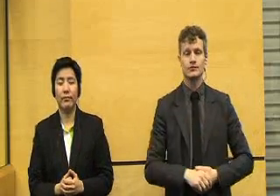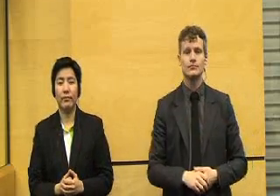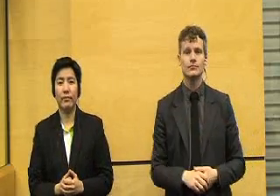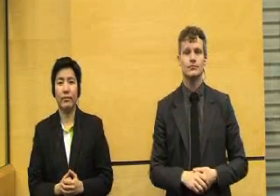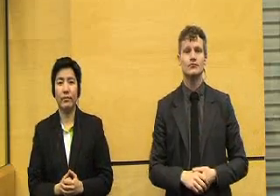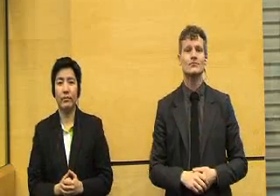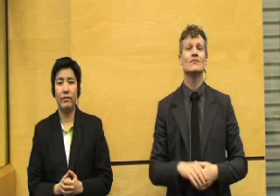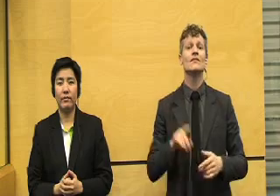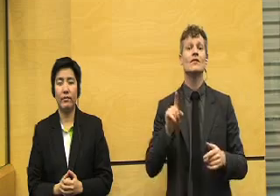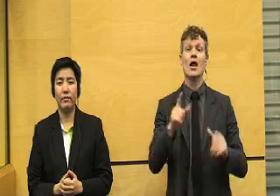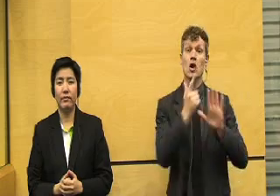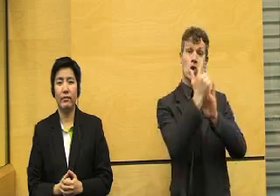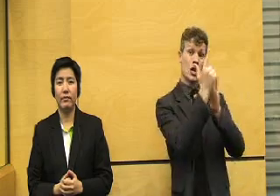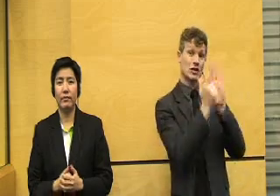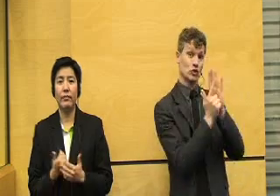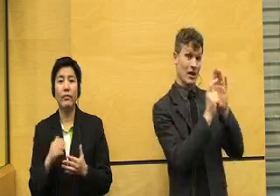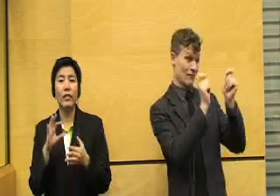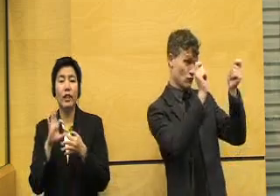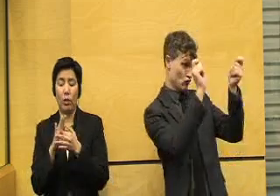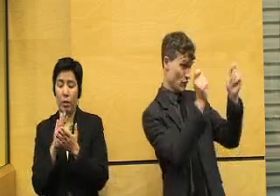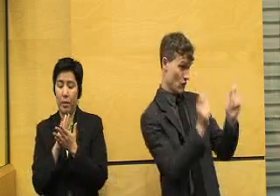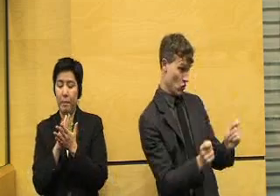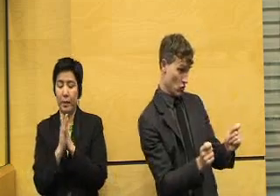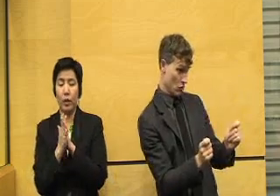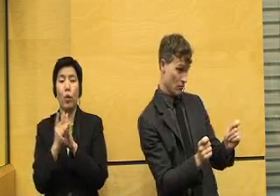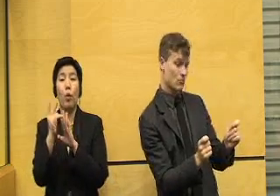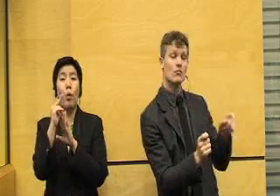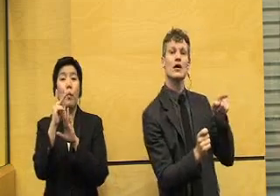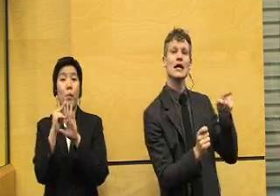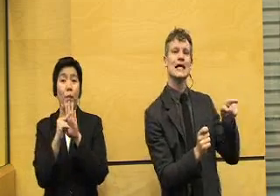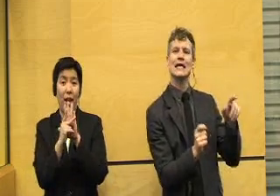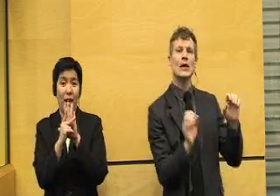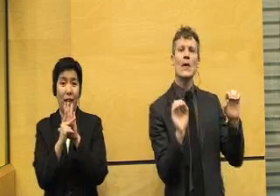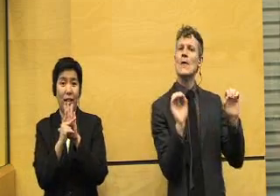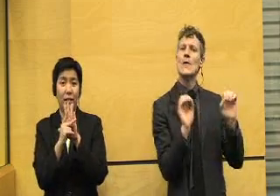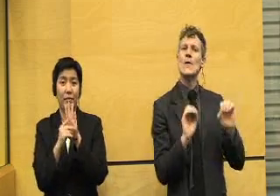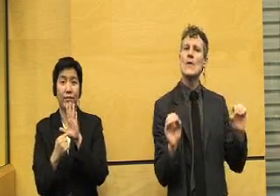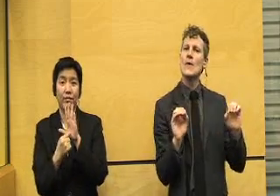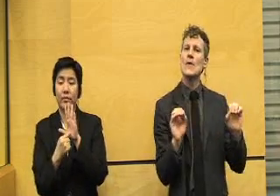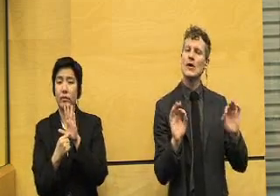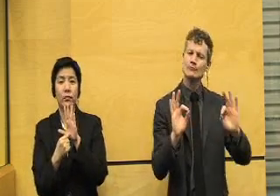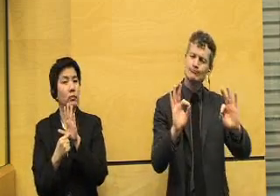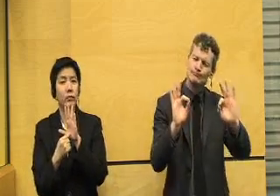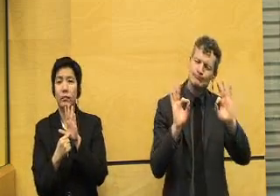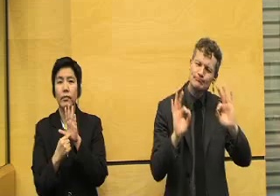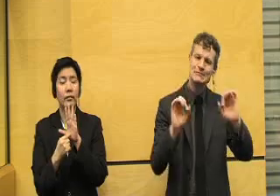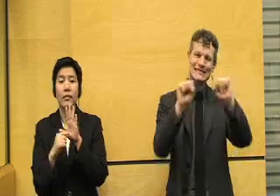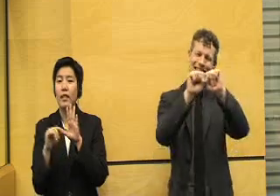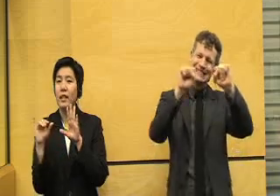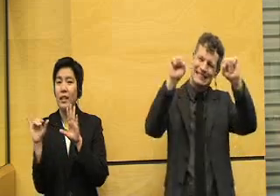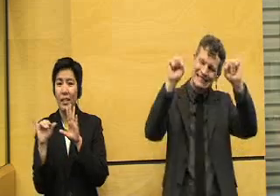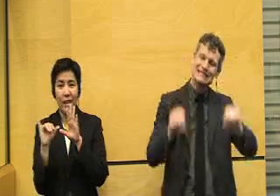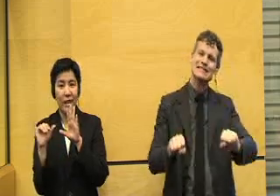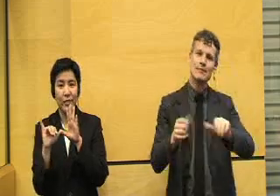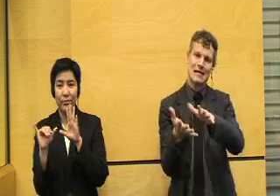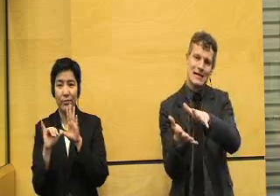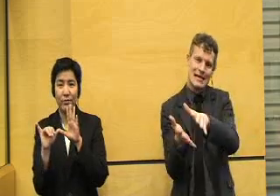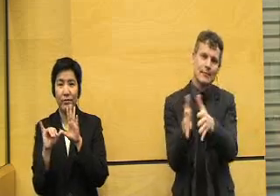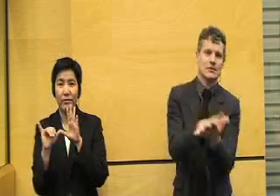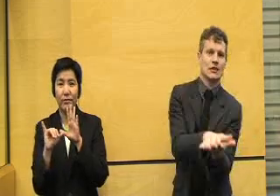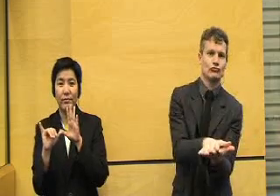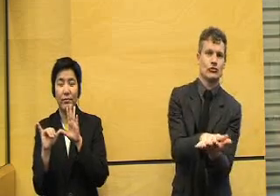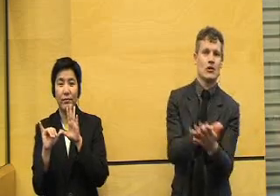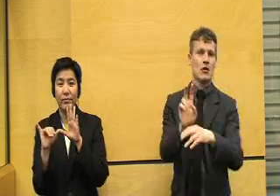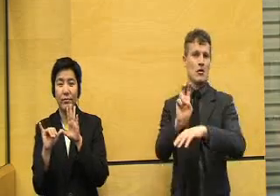legislative reforms are not backed by effective system of implementation and subsequent